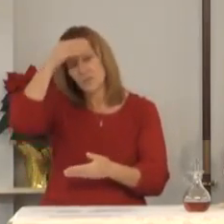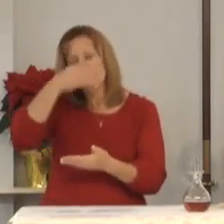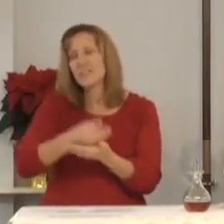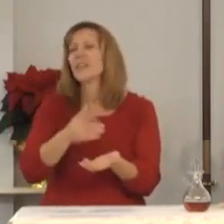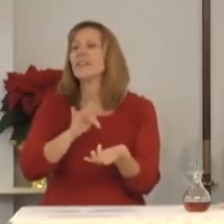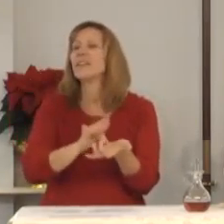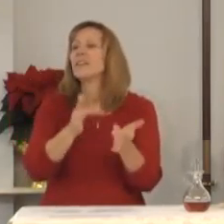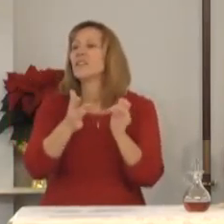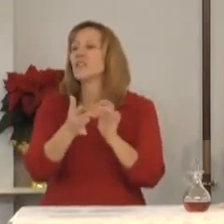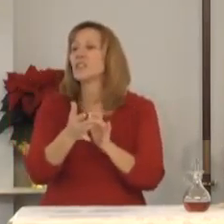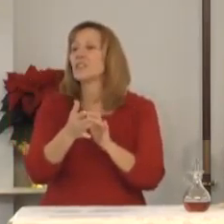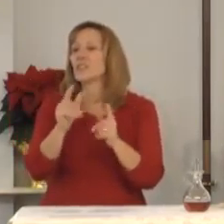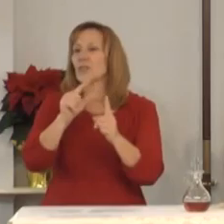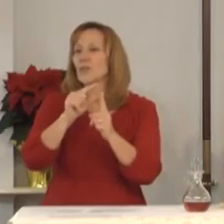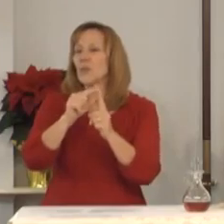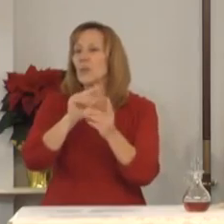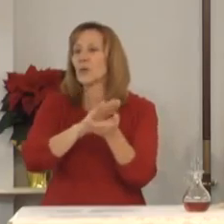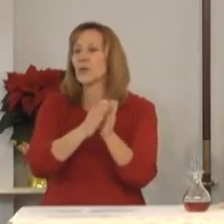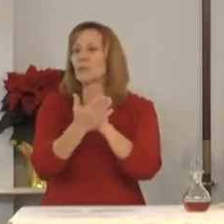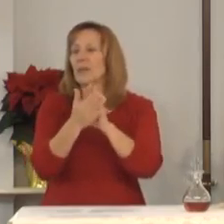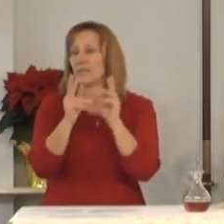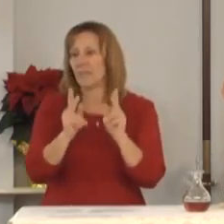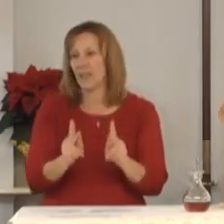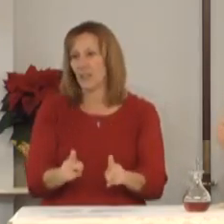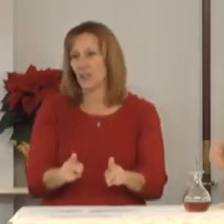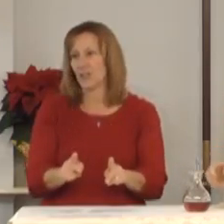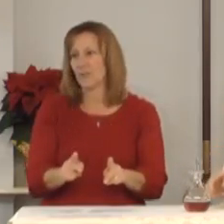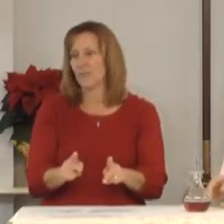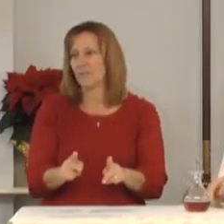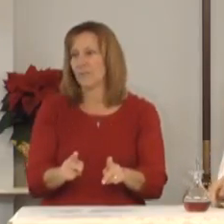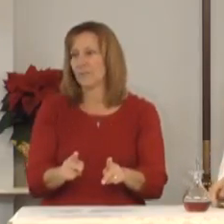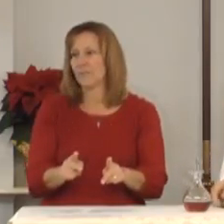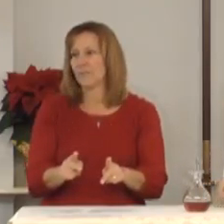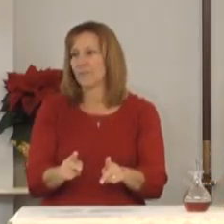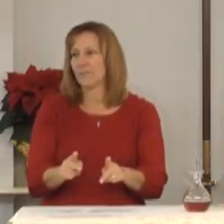Son, Jesus, the Word made flesh.